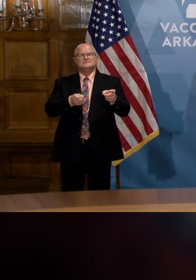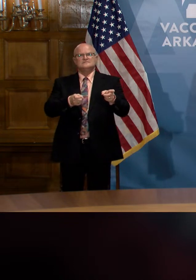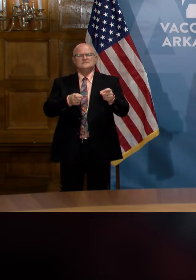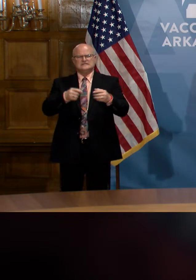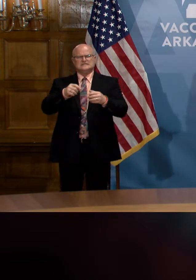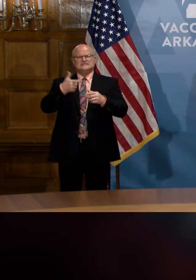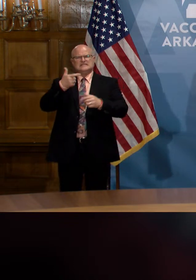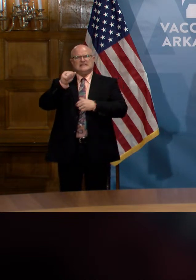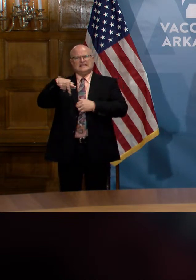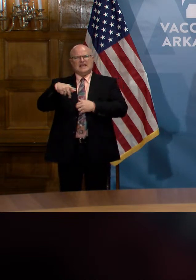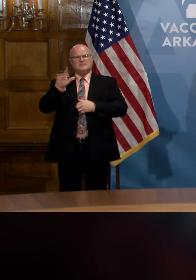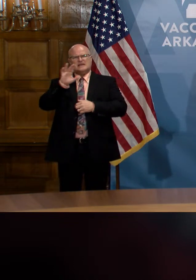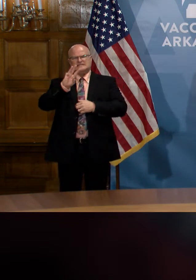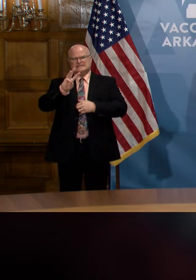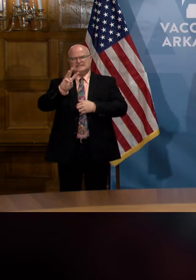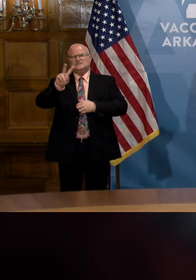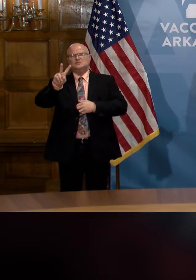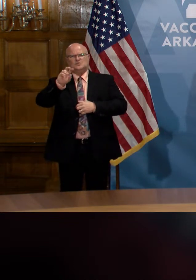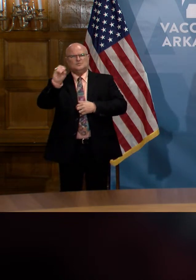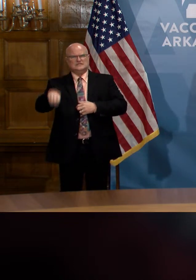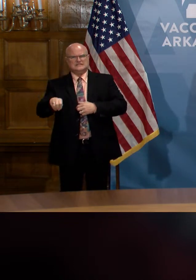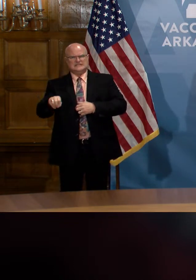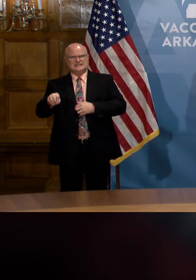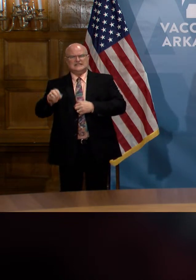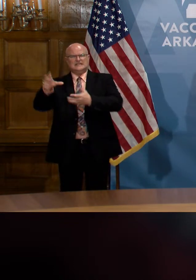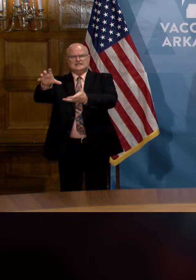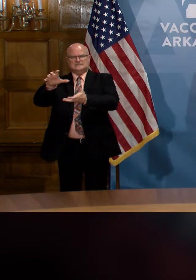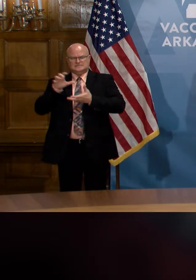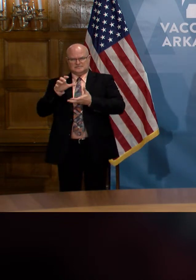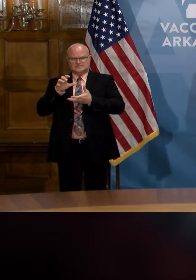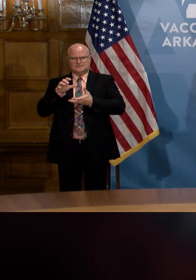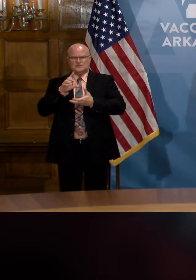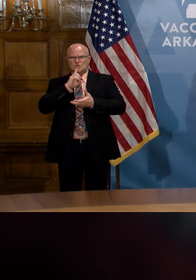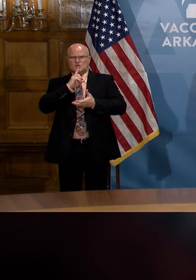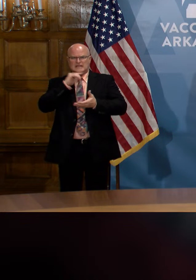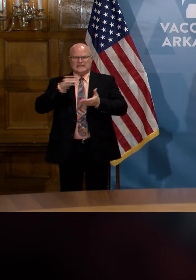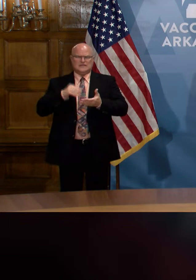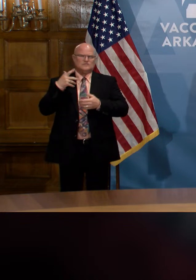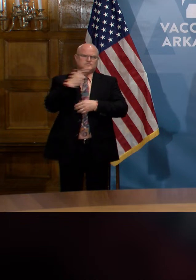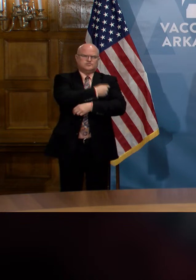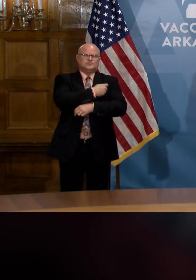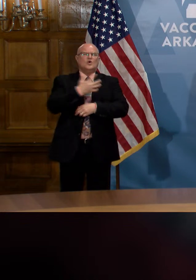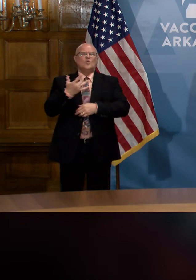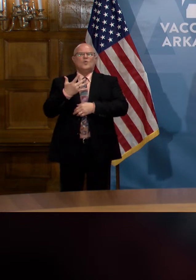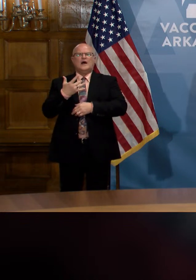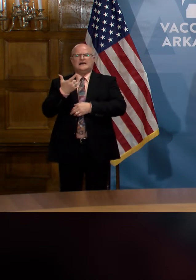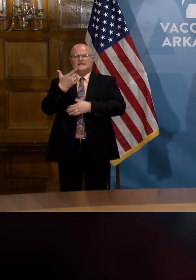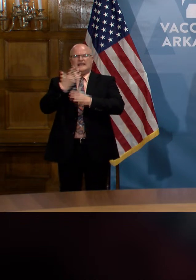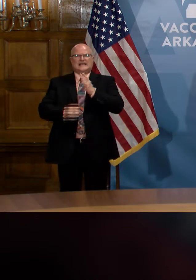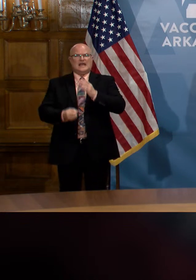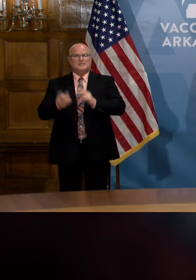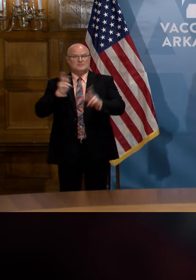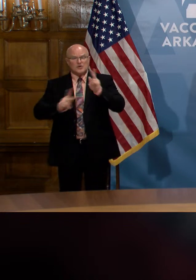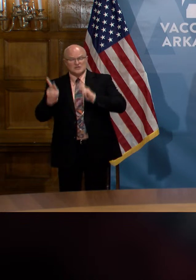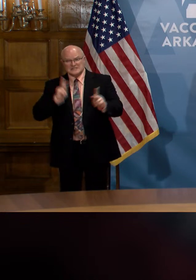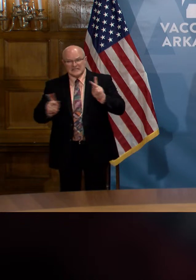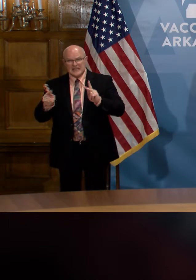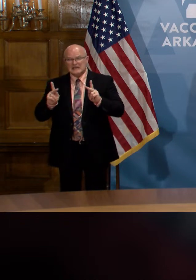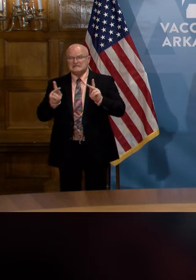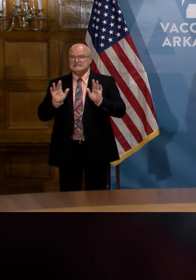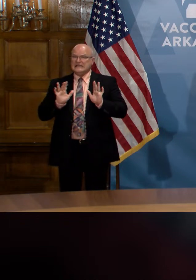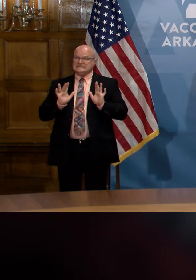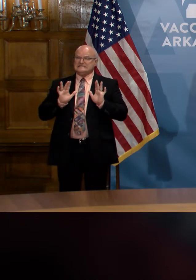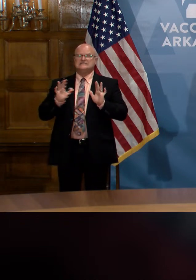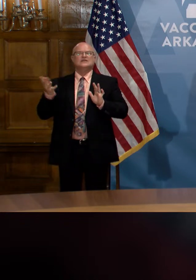pretty big gap. About 62% of doses delivered have actually been administered. Why is that gap? Is it personnel? Is it